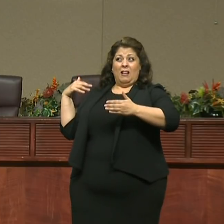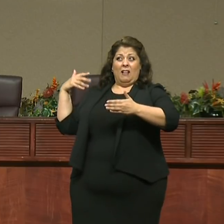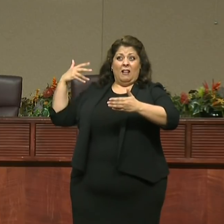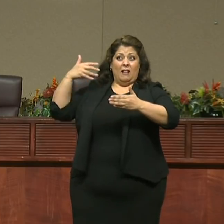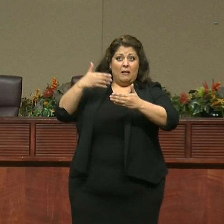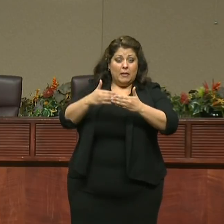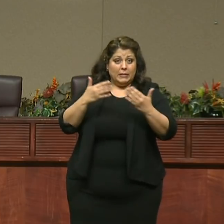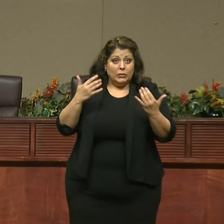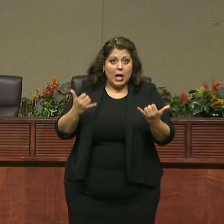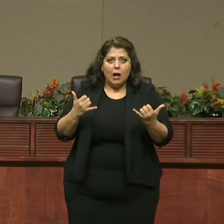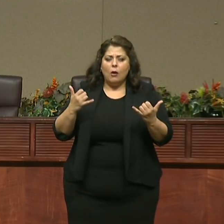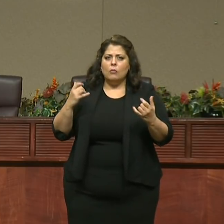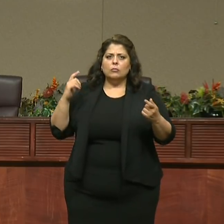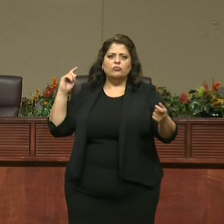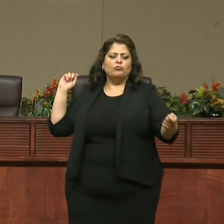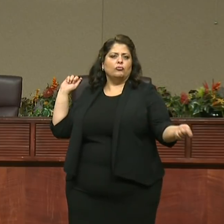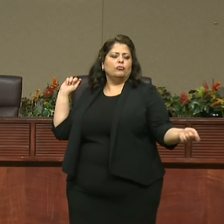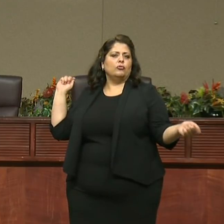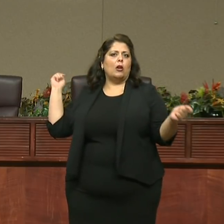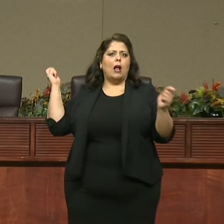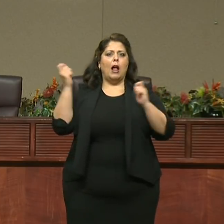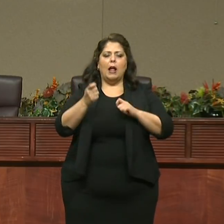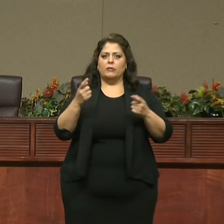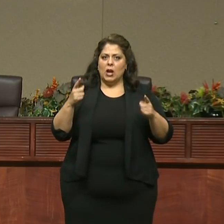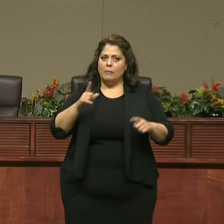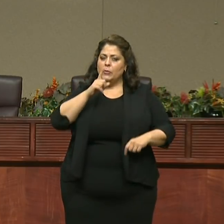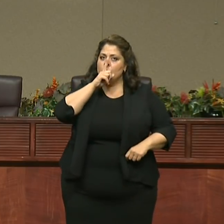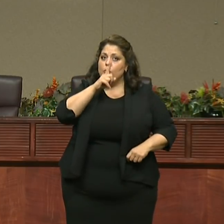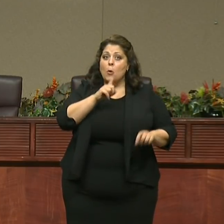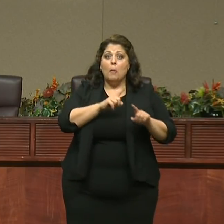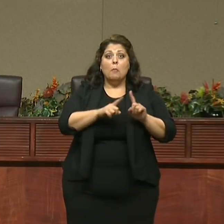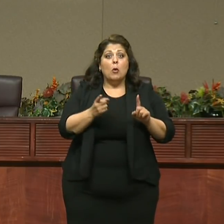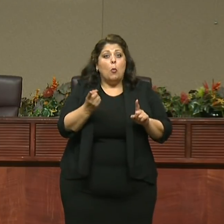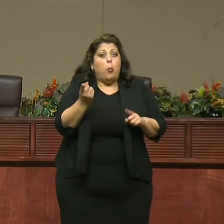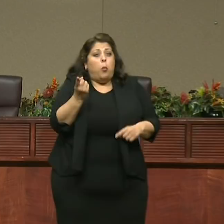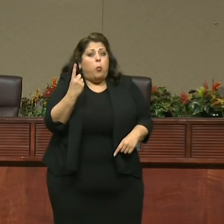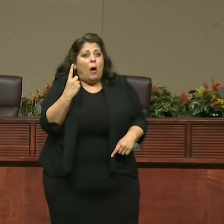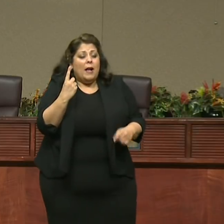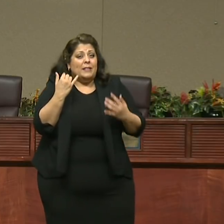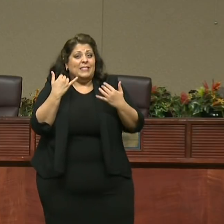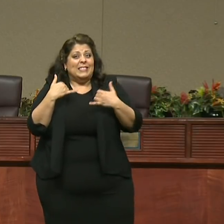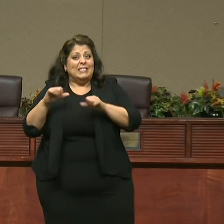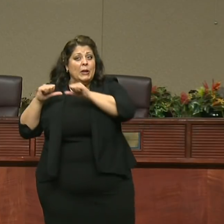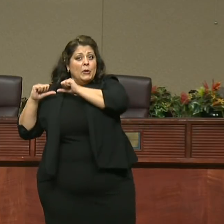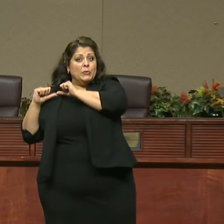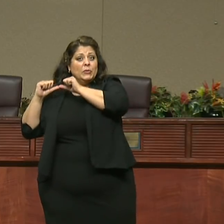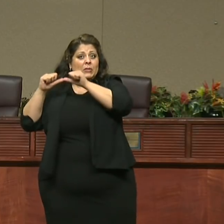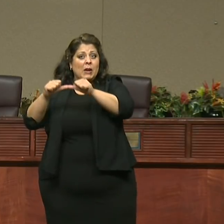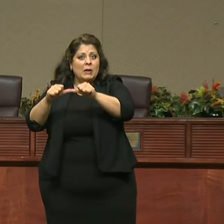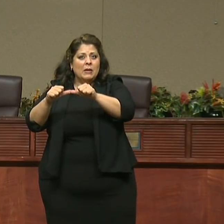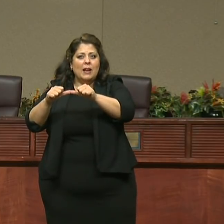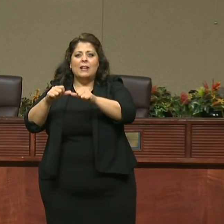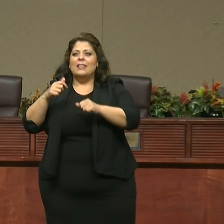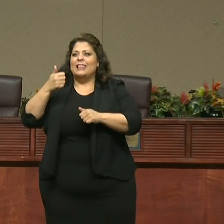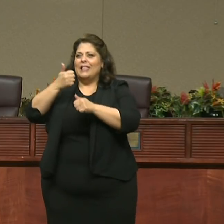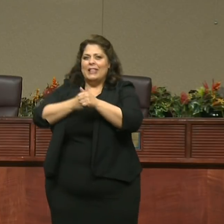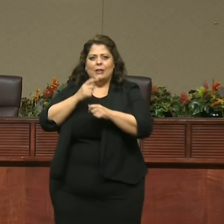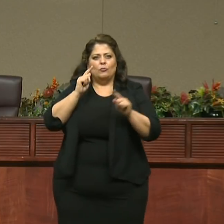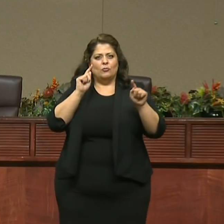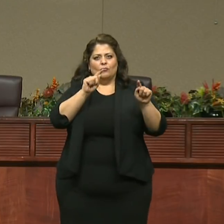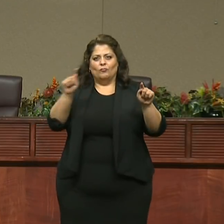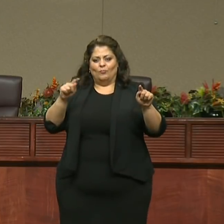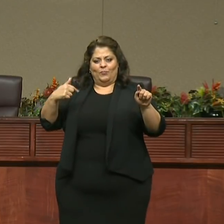the U.S. and Central Florida. But what hasn't changed is the role that we each can play in stopping the spread.